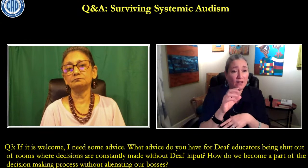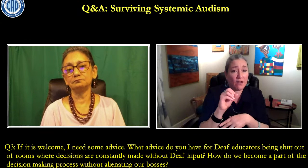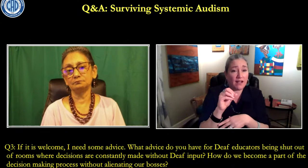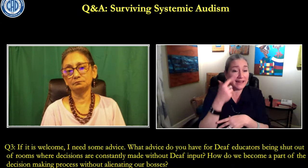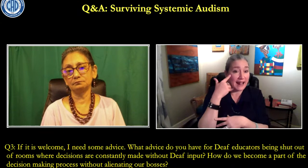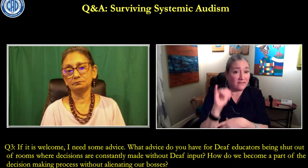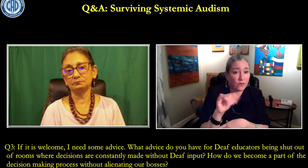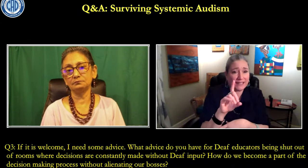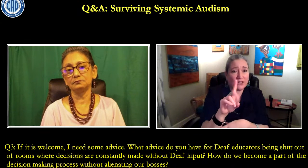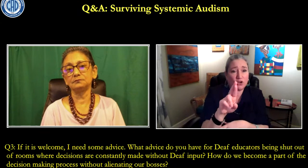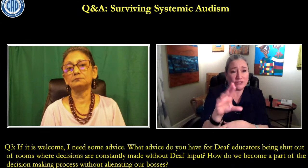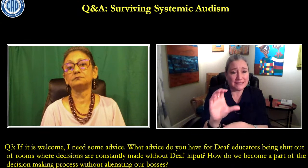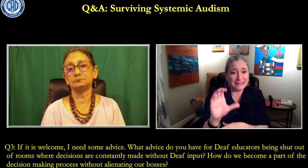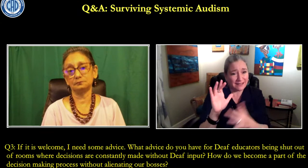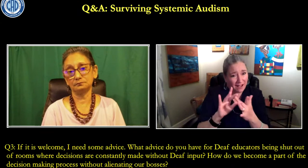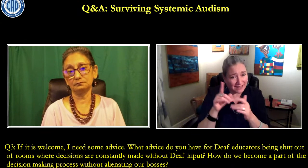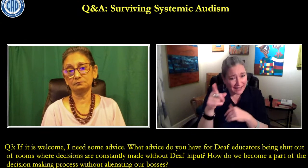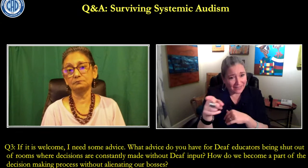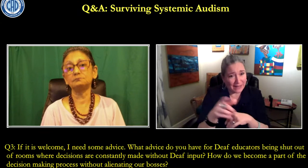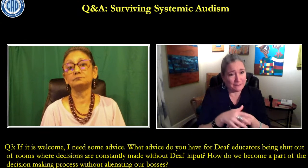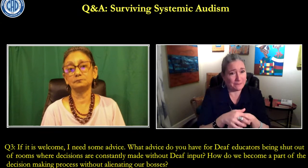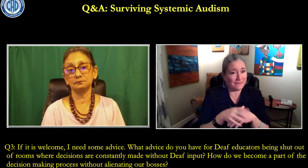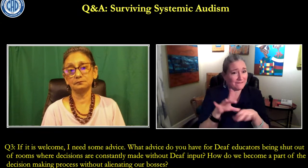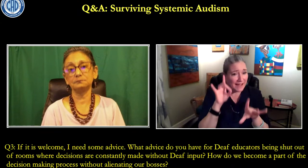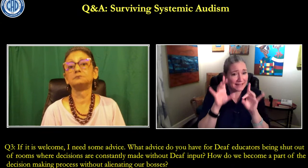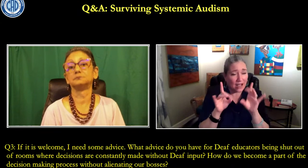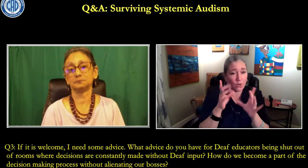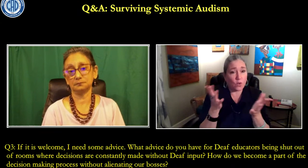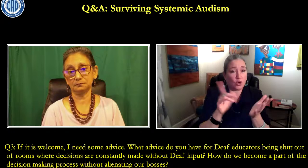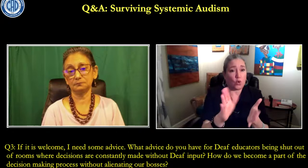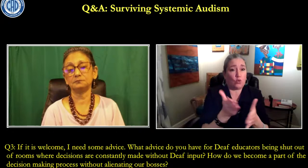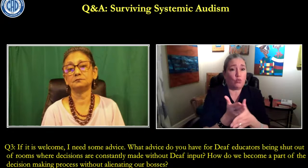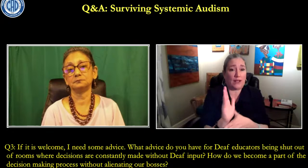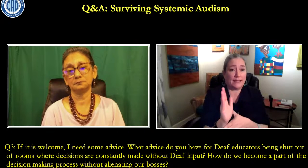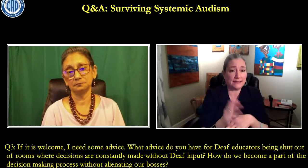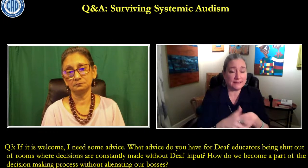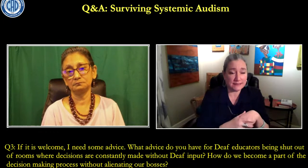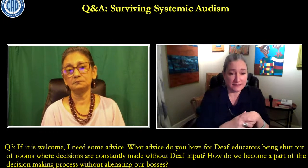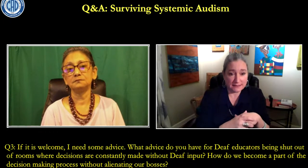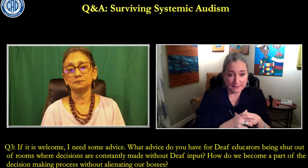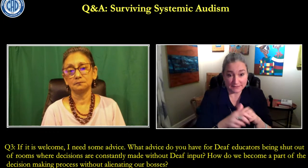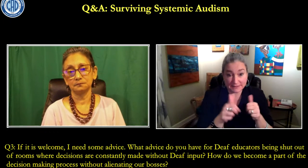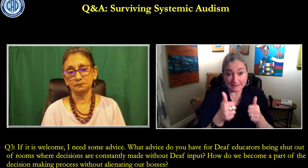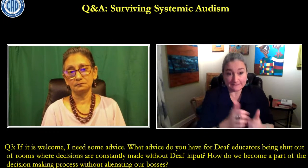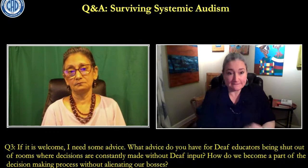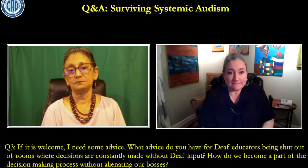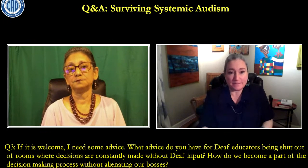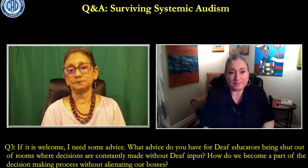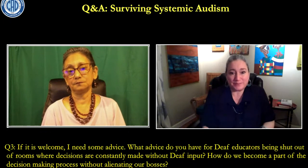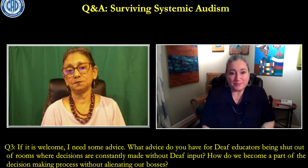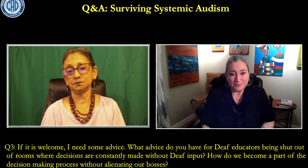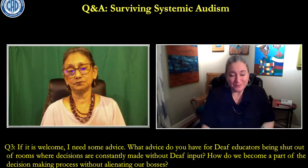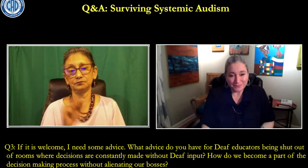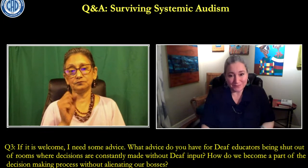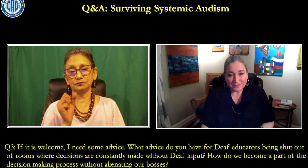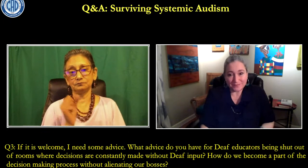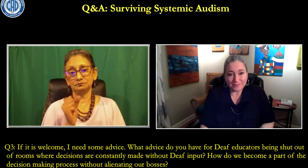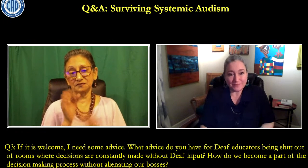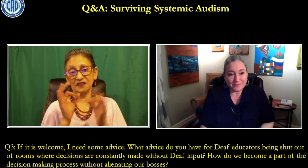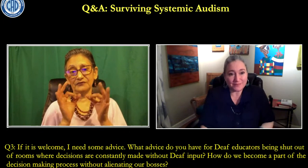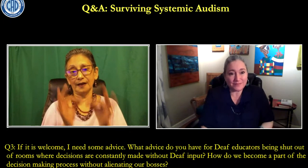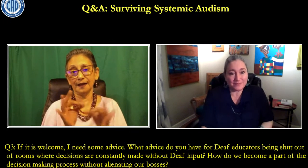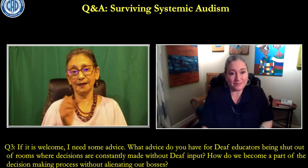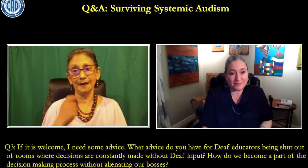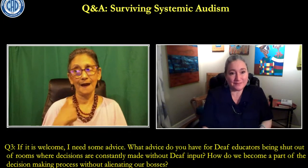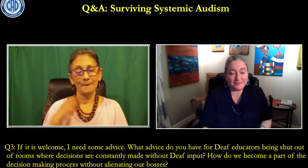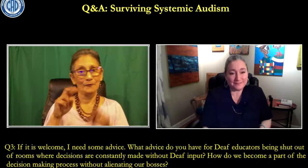because of this oppressive experience. Like Disability Rights California, DRC, contact them and find out what your rights